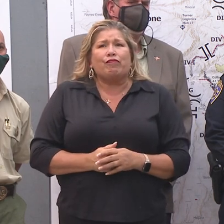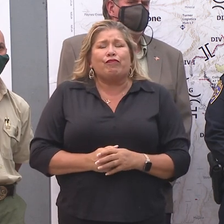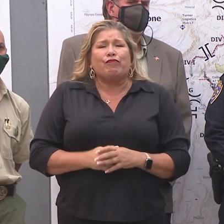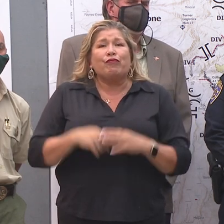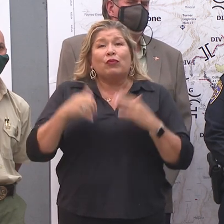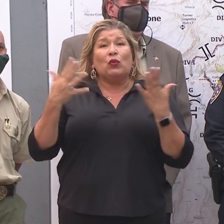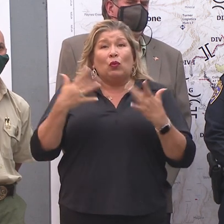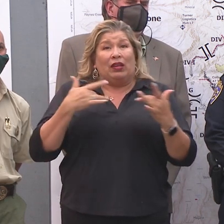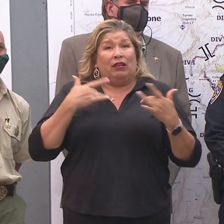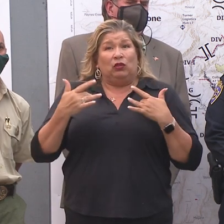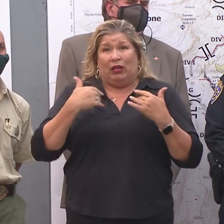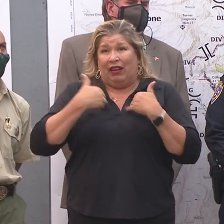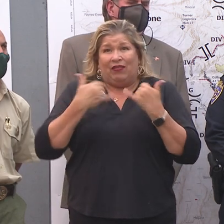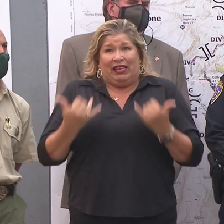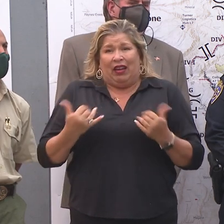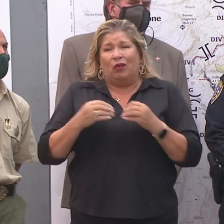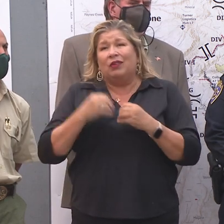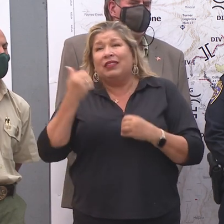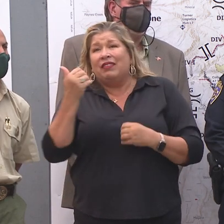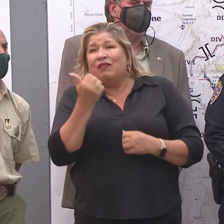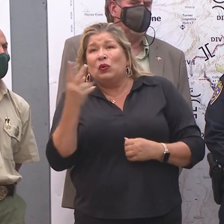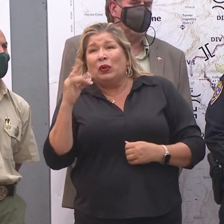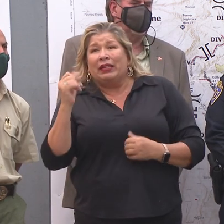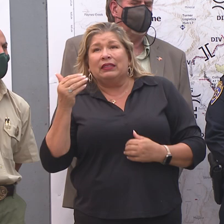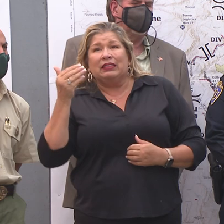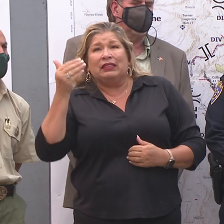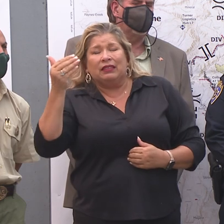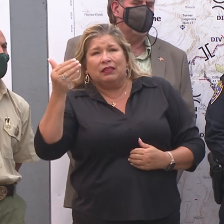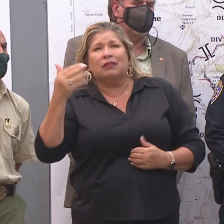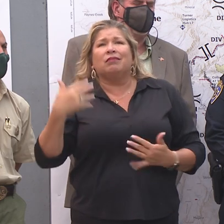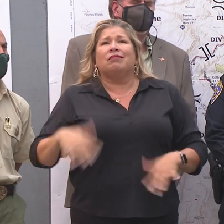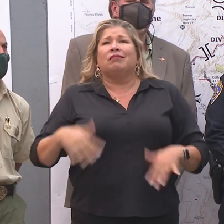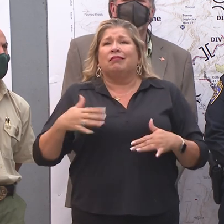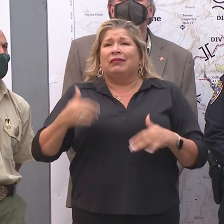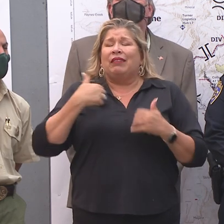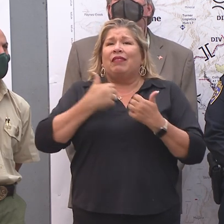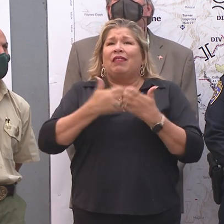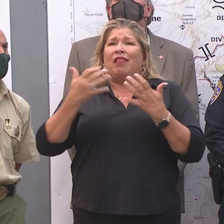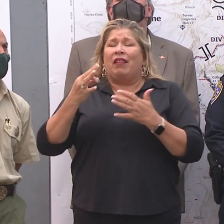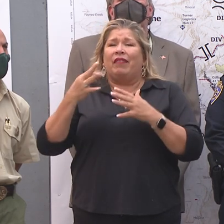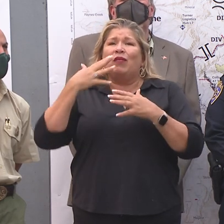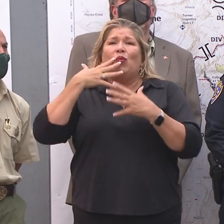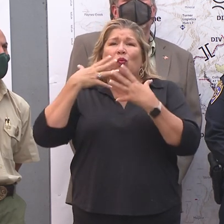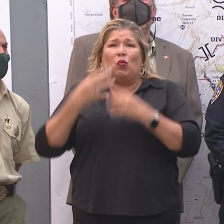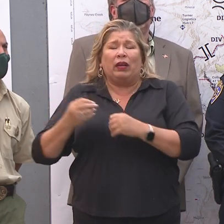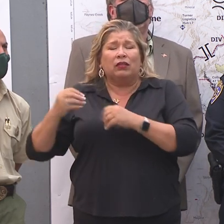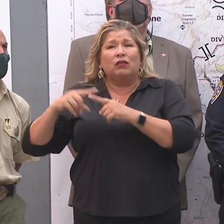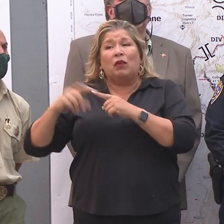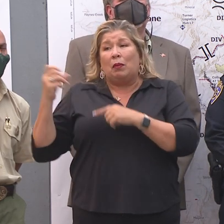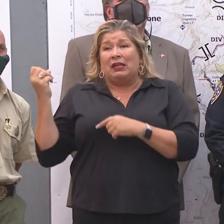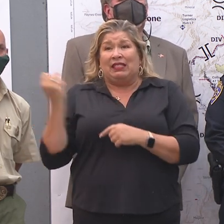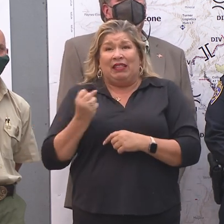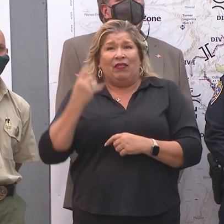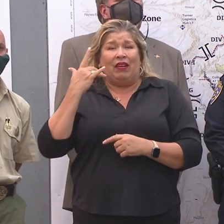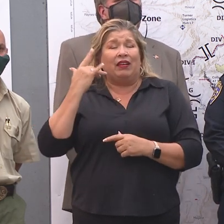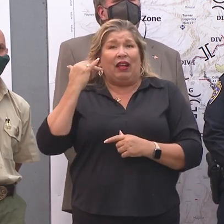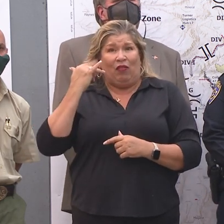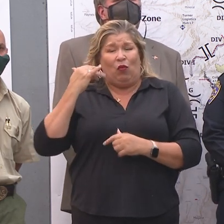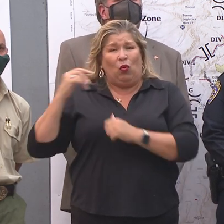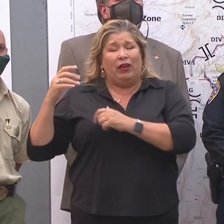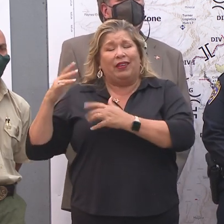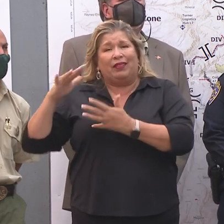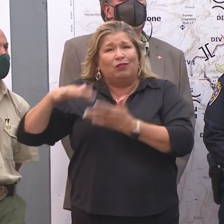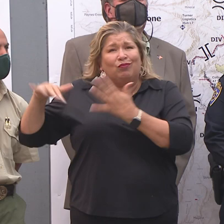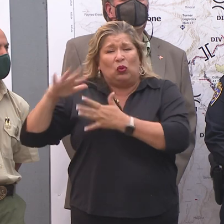few days is another bout of monsoonal moisture coming up through Southern California, turning into dry lightning